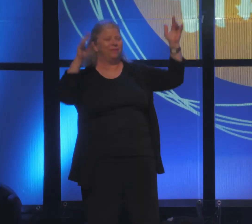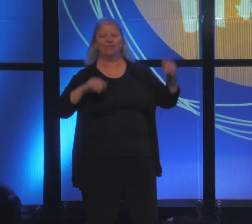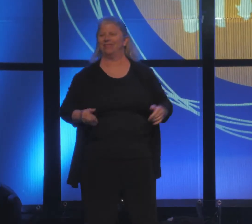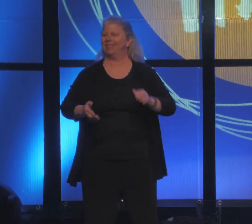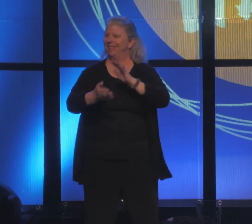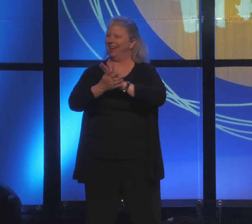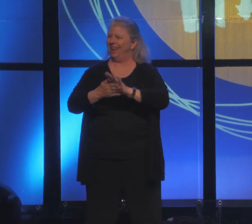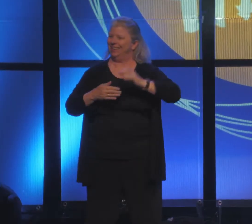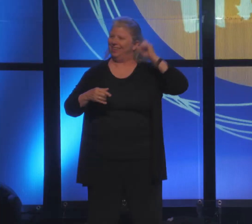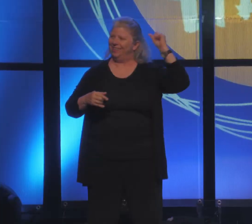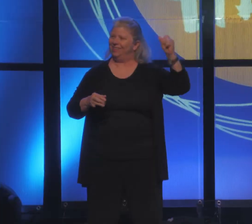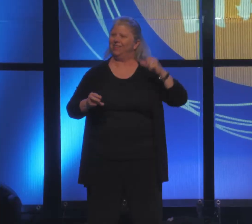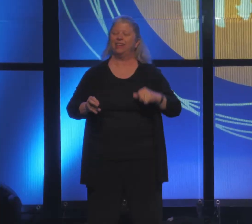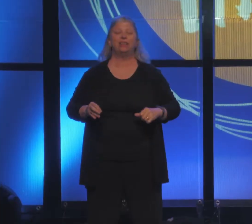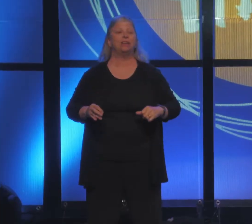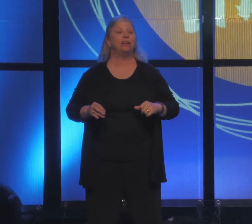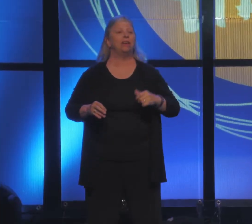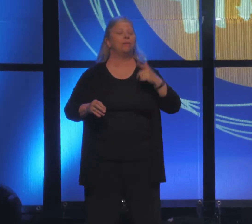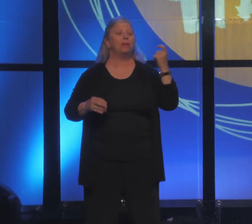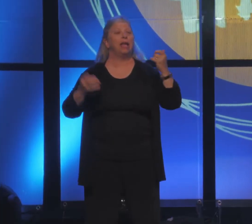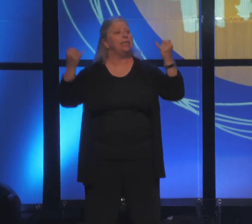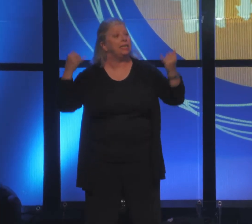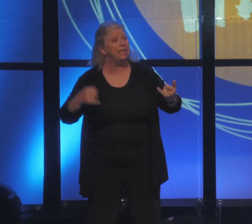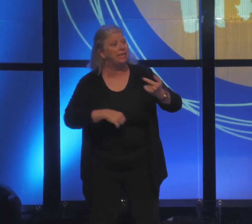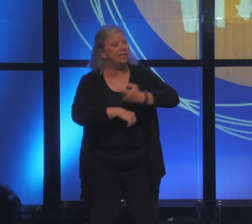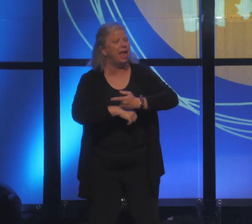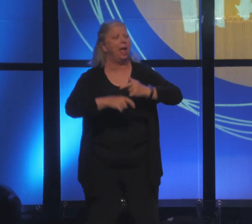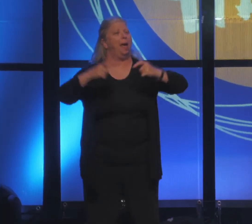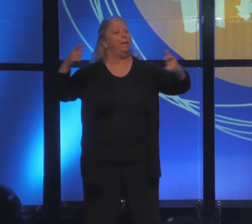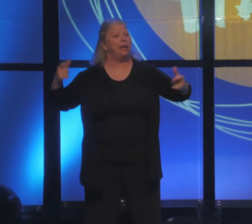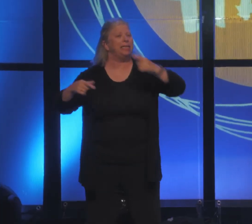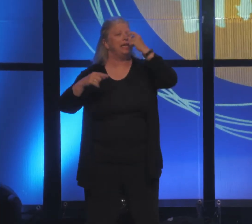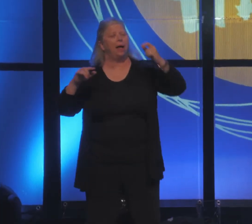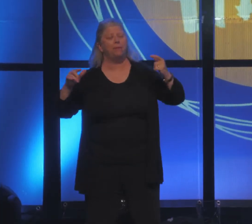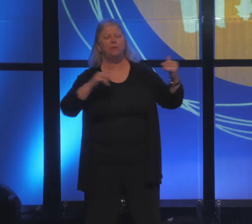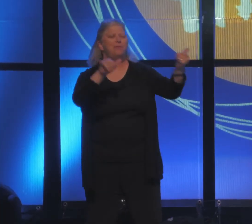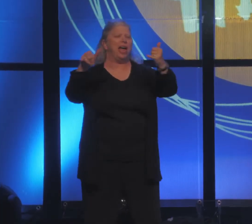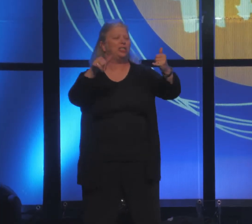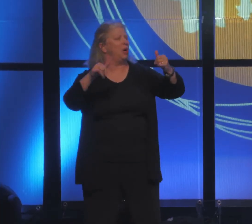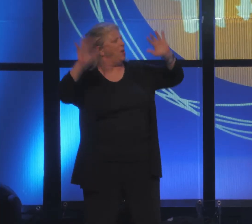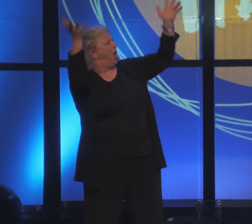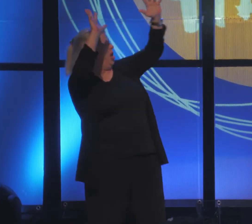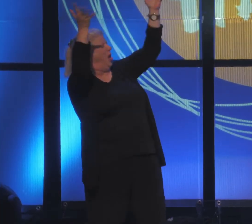Guys, all right, let's try that again. It's because today is the big summer bash.